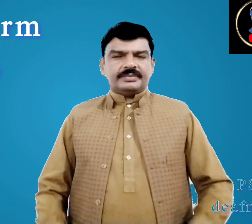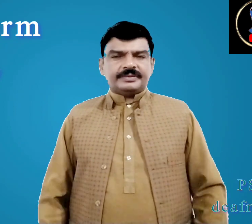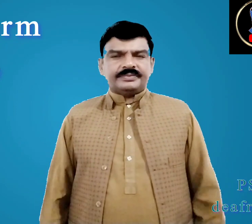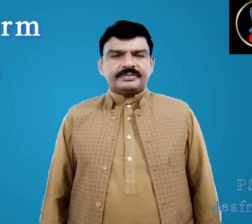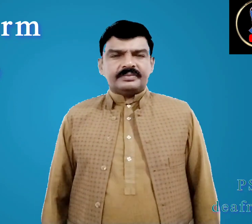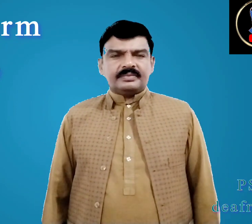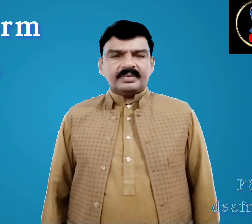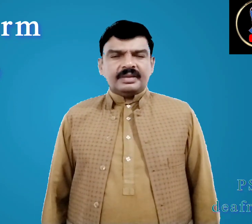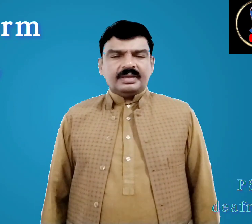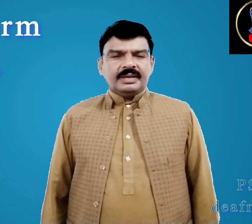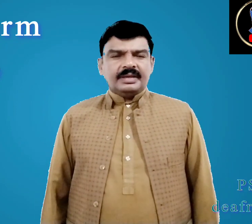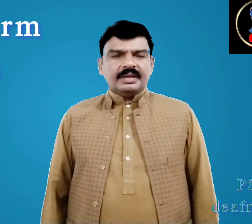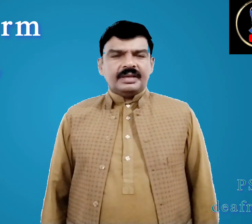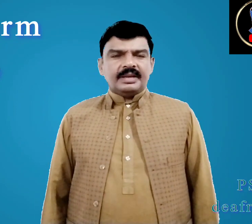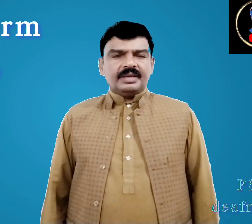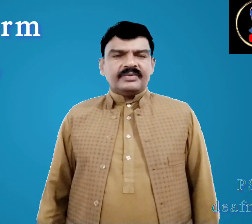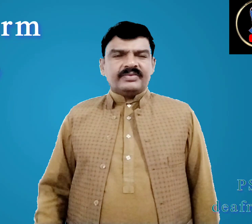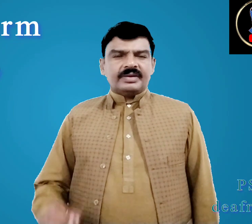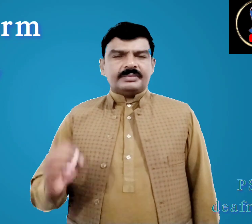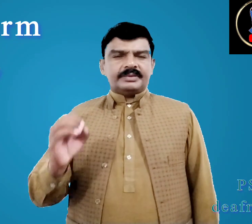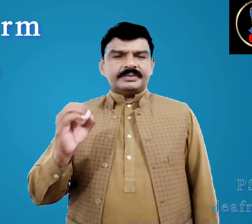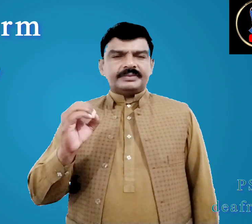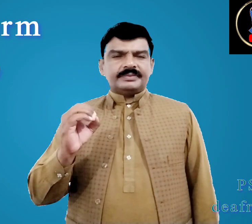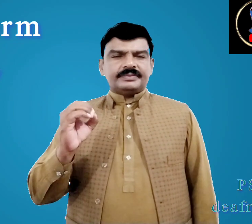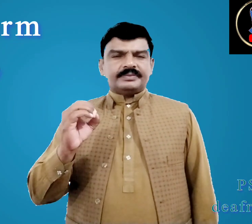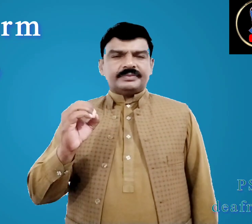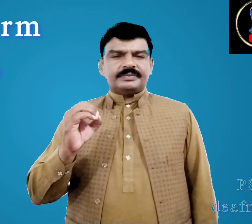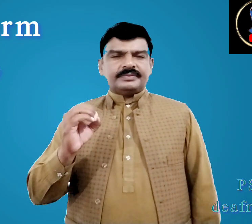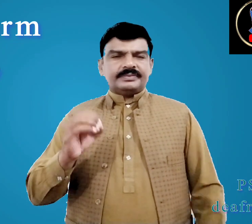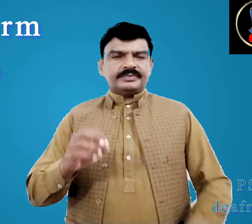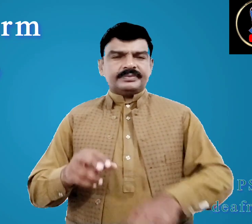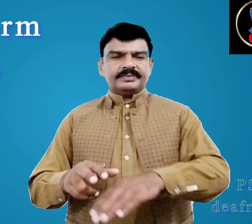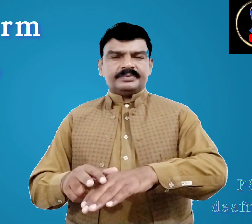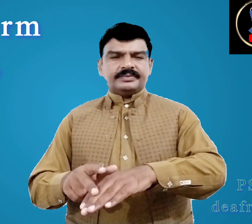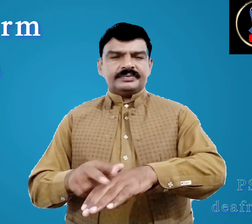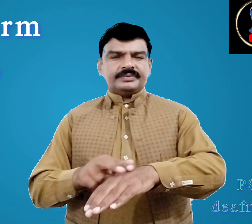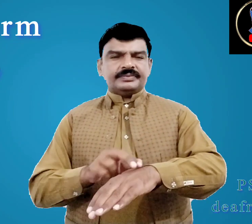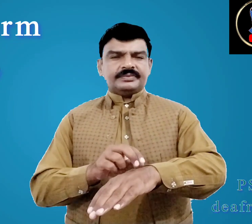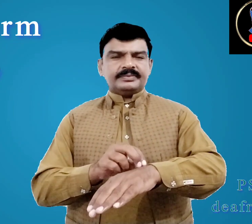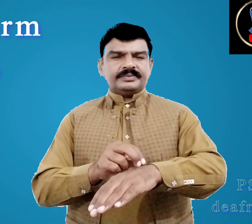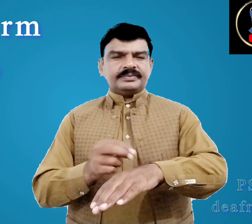ringworm,